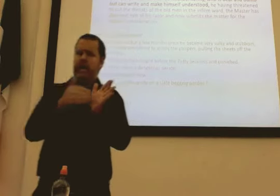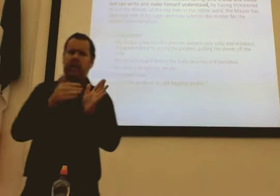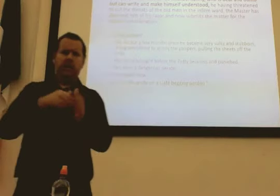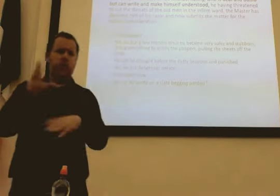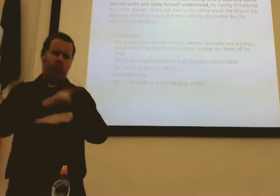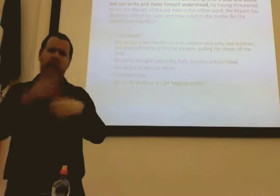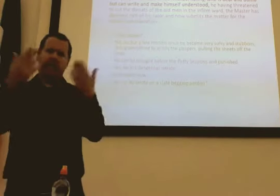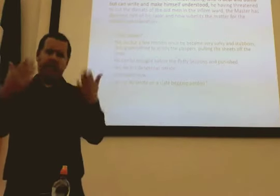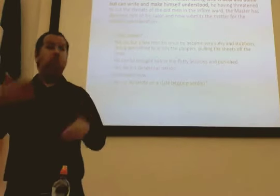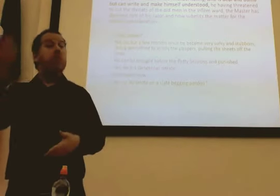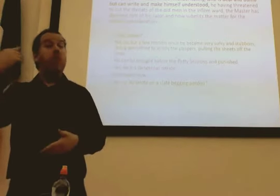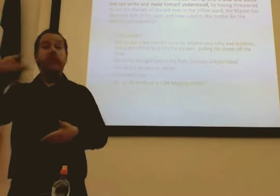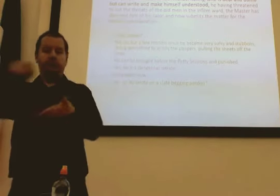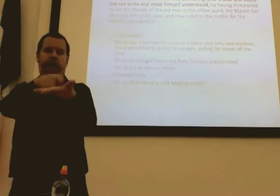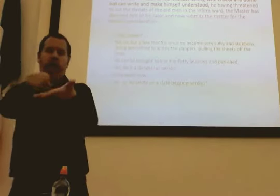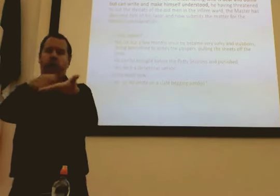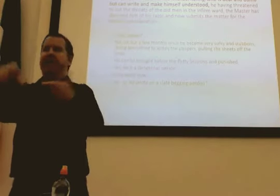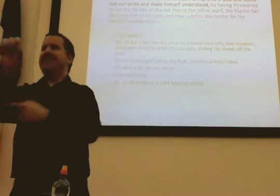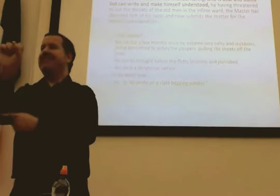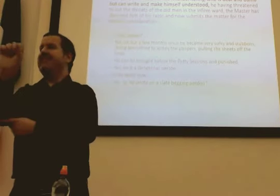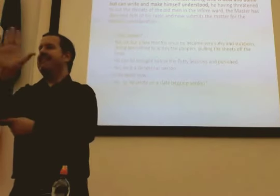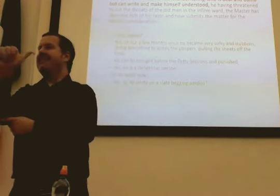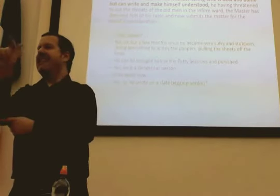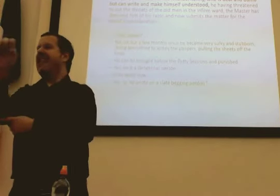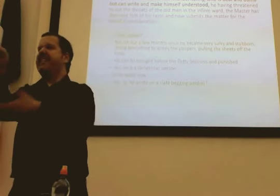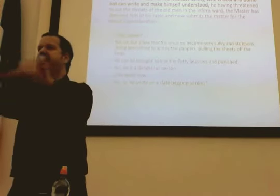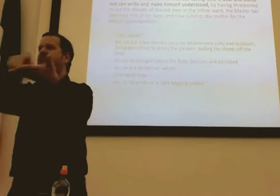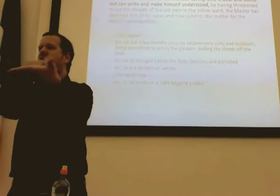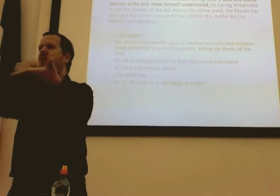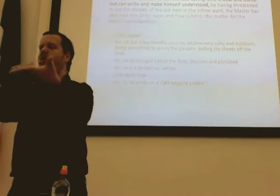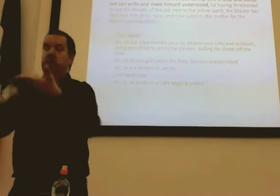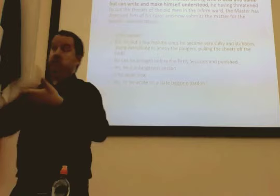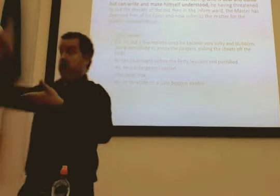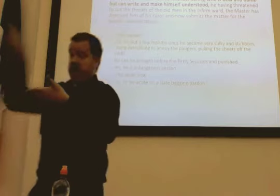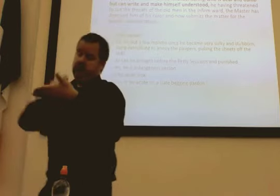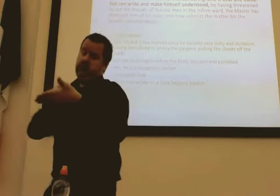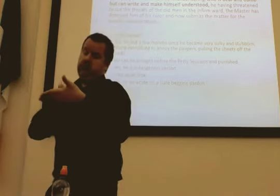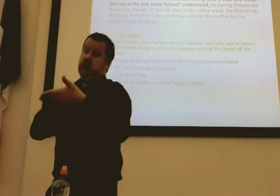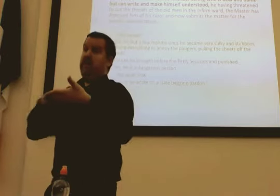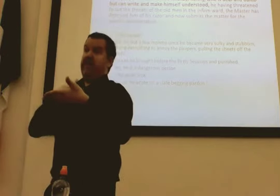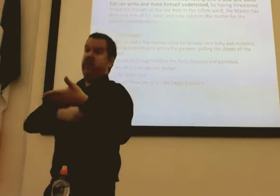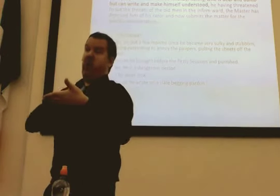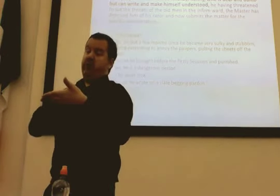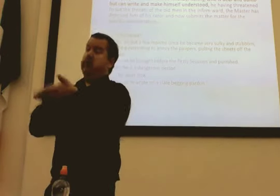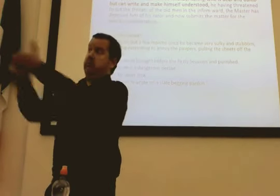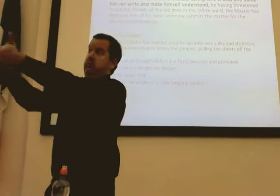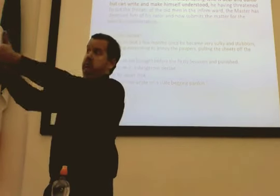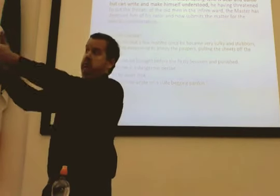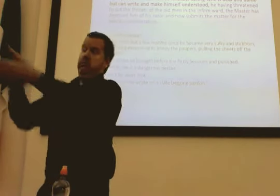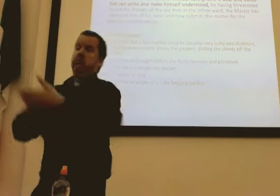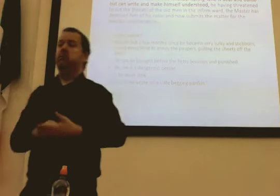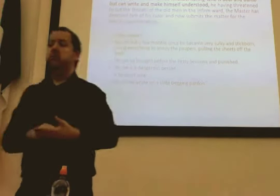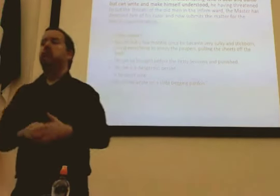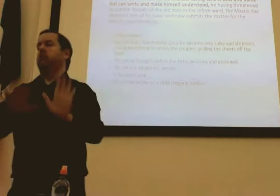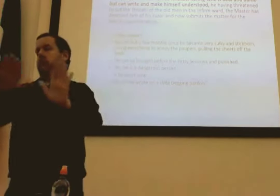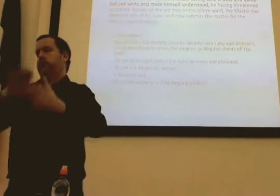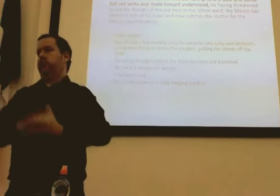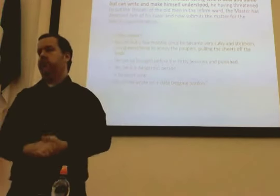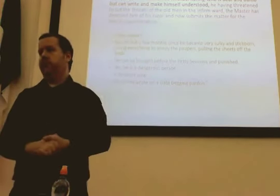And said he'd been brought before the House Session and punished, and he said he's quiet now, and that he had actually appealed to